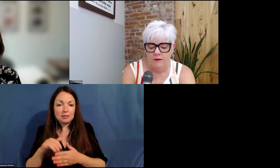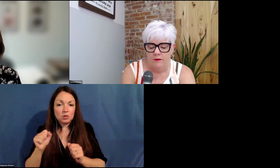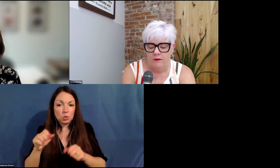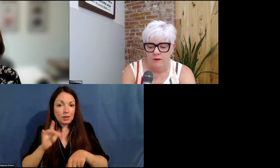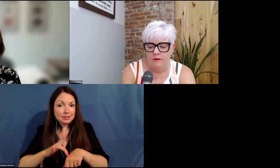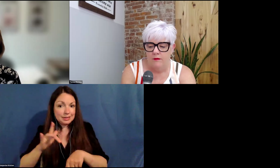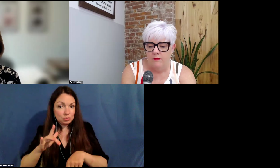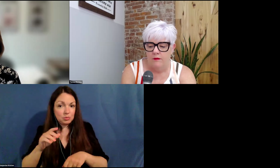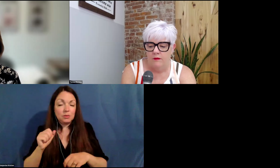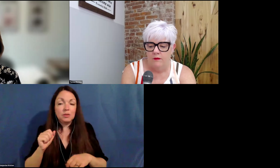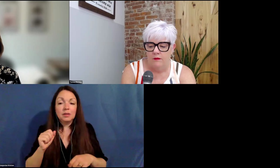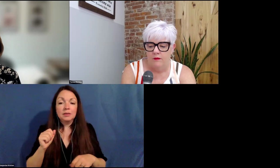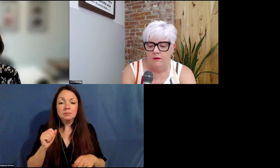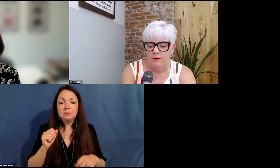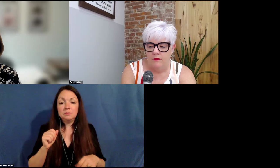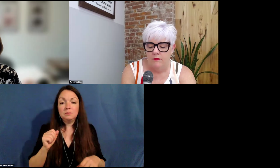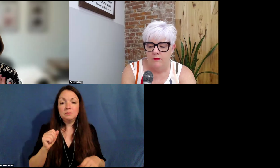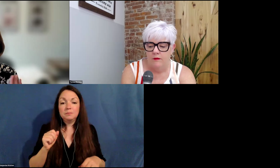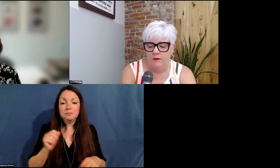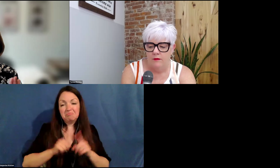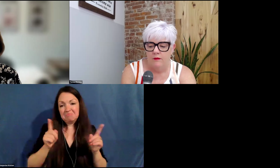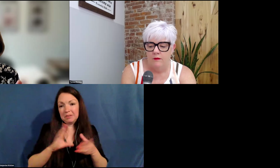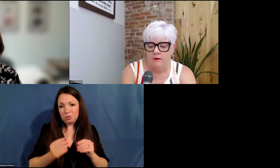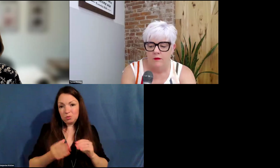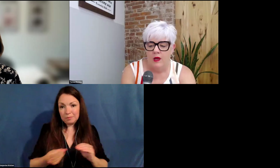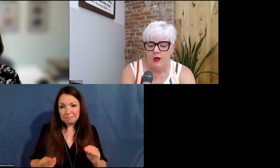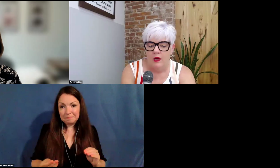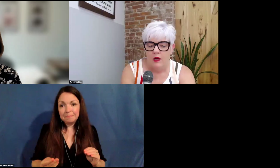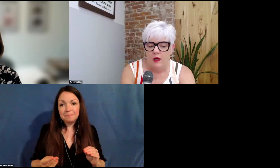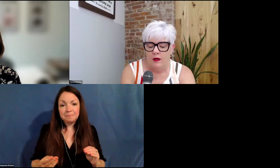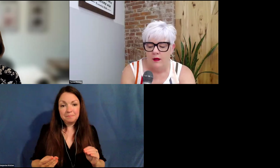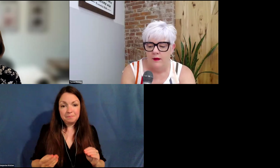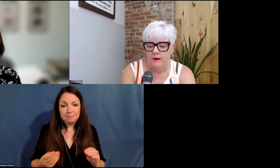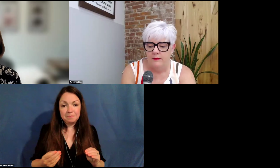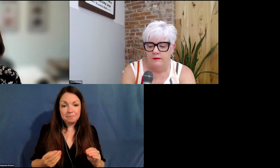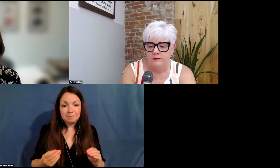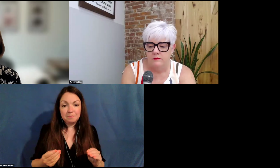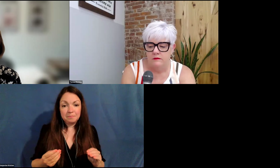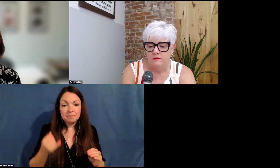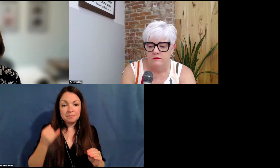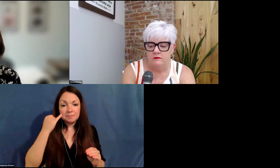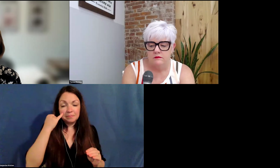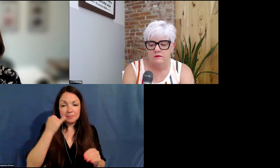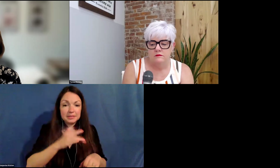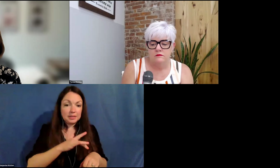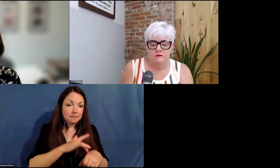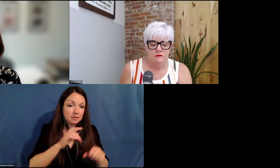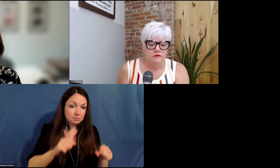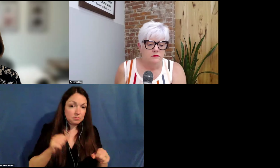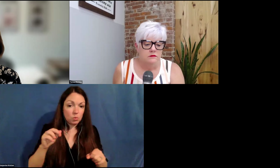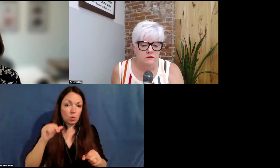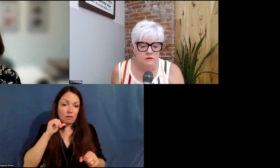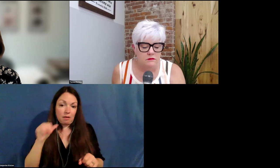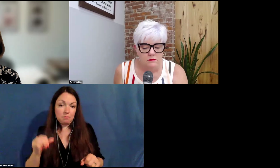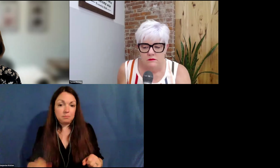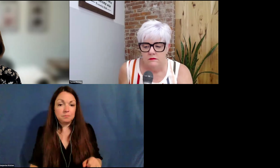then that would be a different story. Whether it's tangible or not is something we should sort.